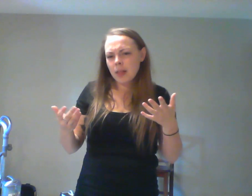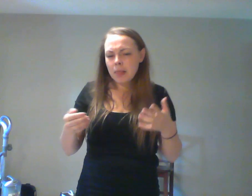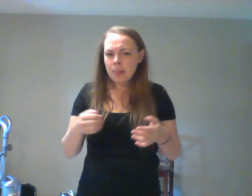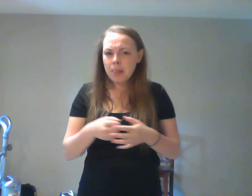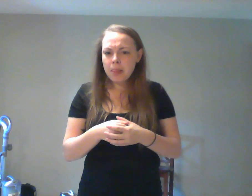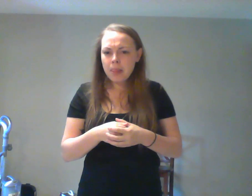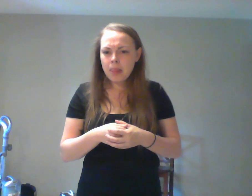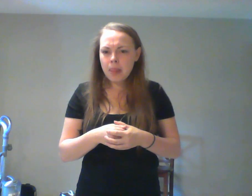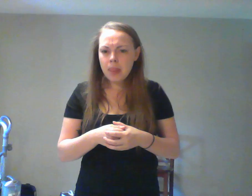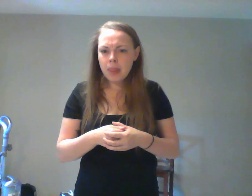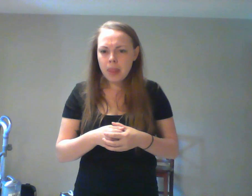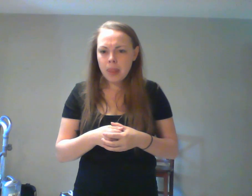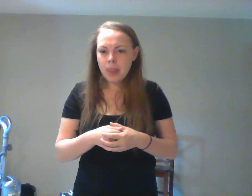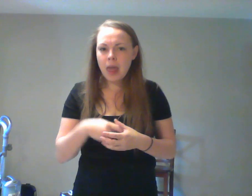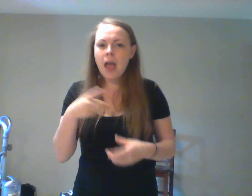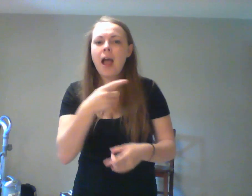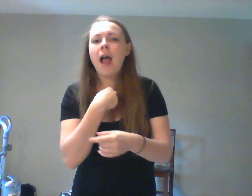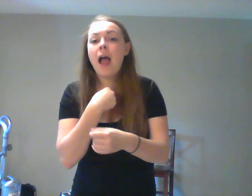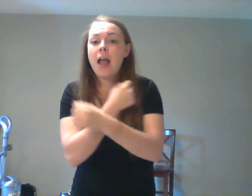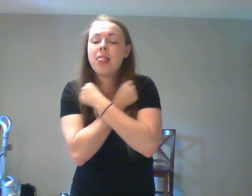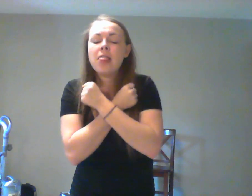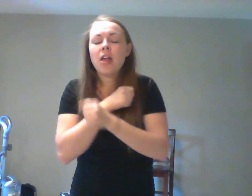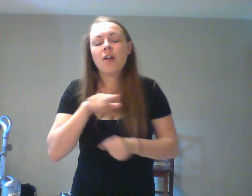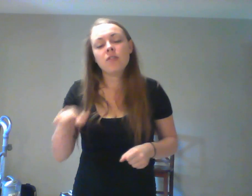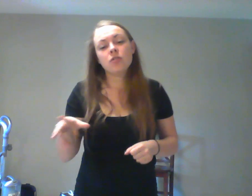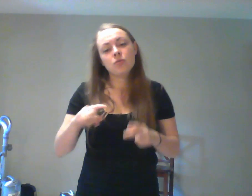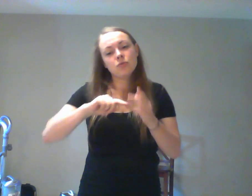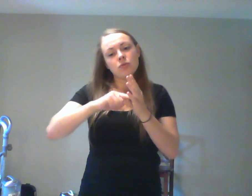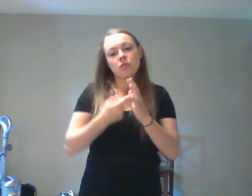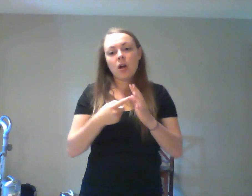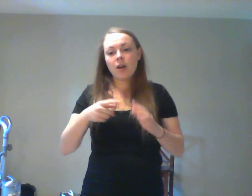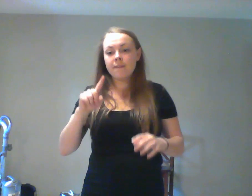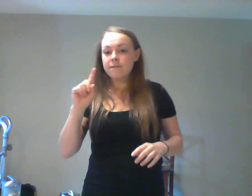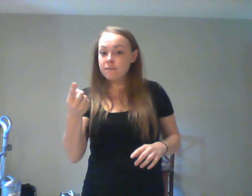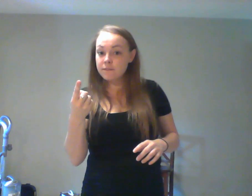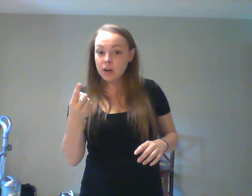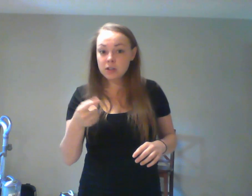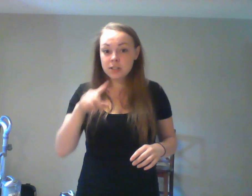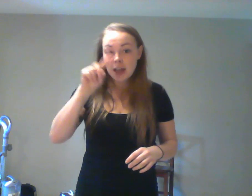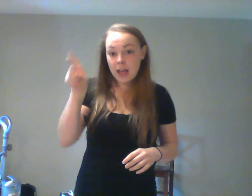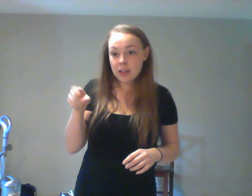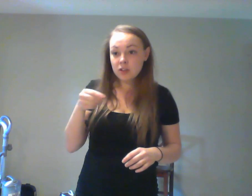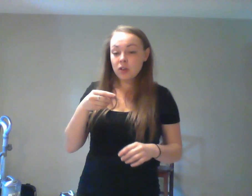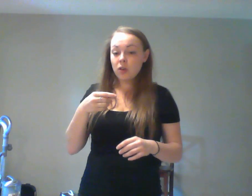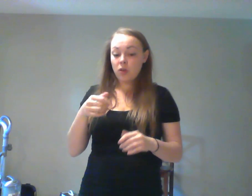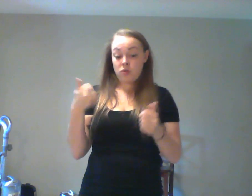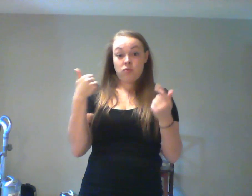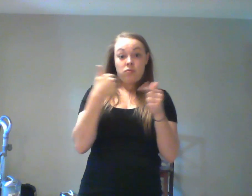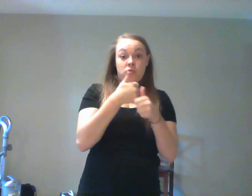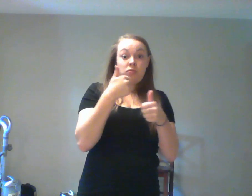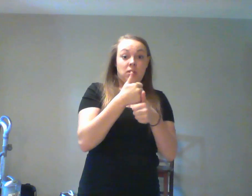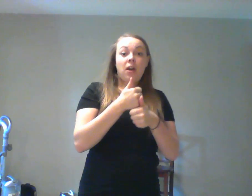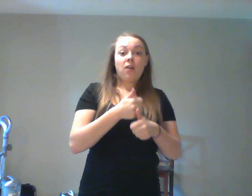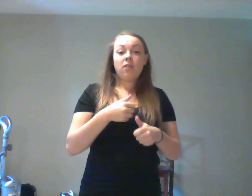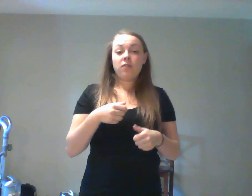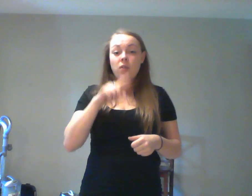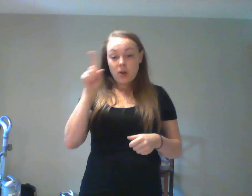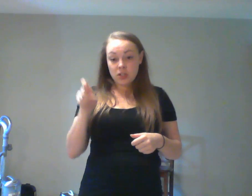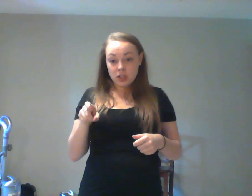You know, I love that you started the very first sentence asking yourself the question so that you'd be thinking about that question the whole time. How do they have